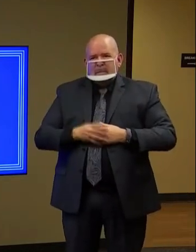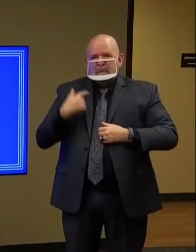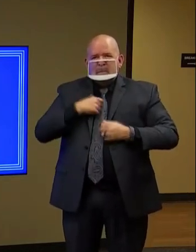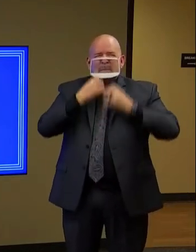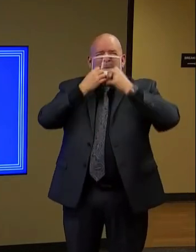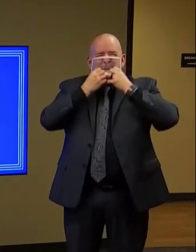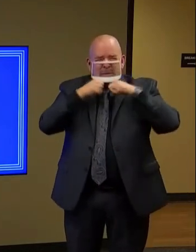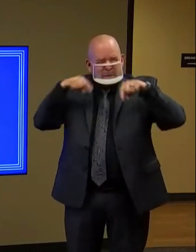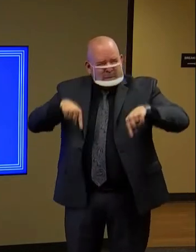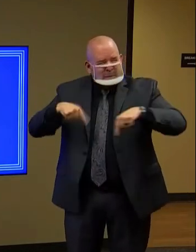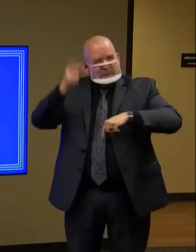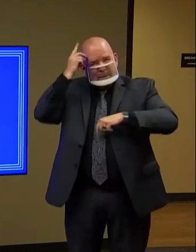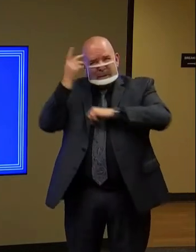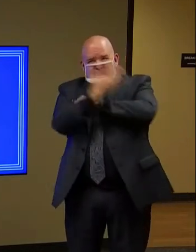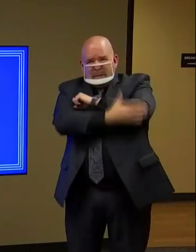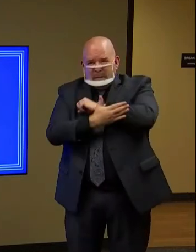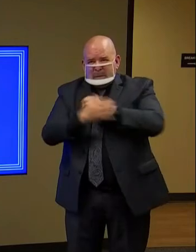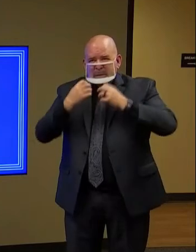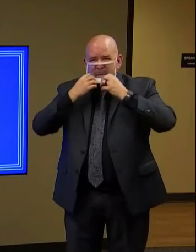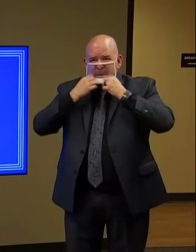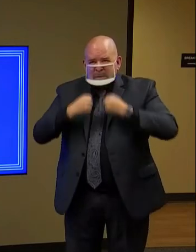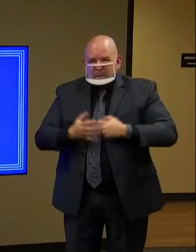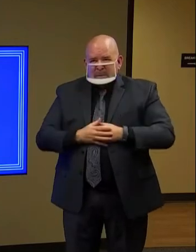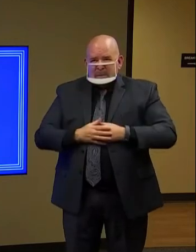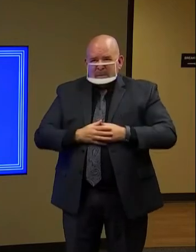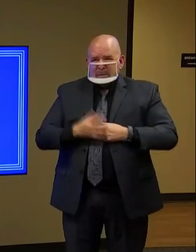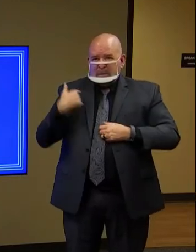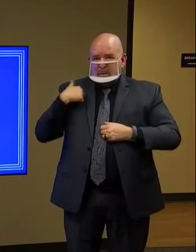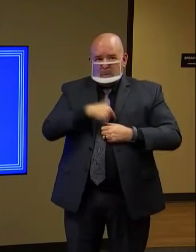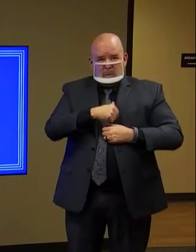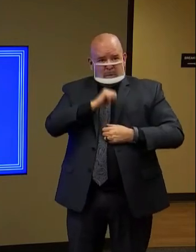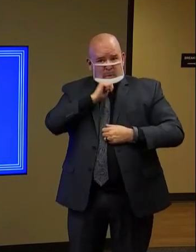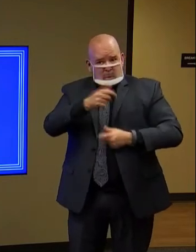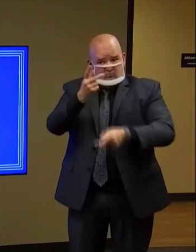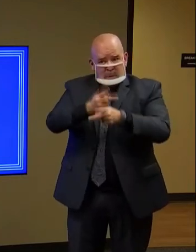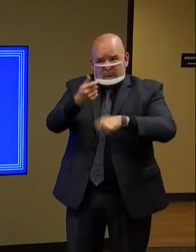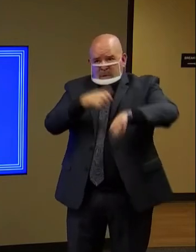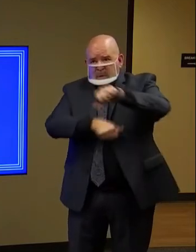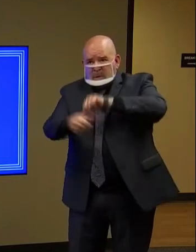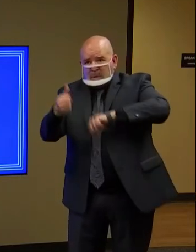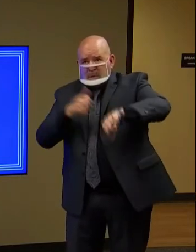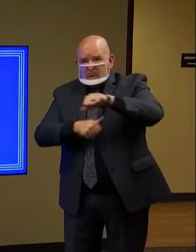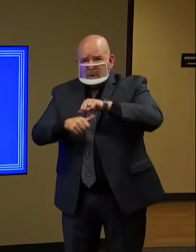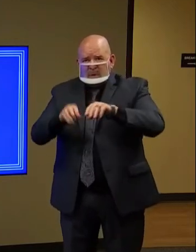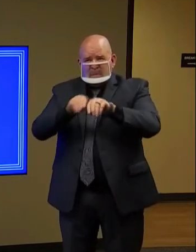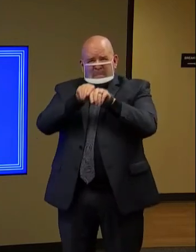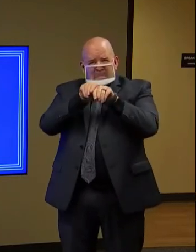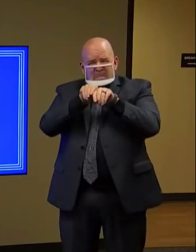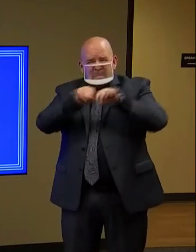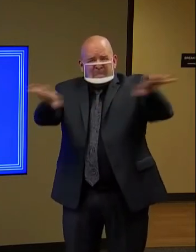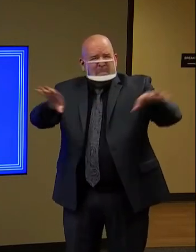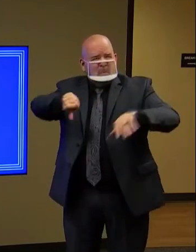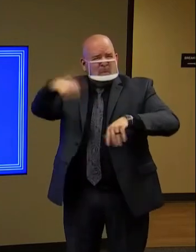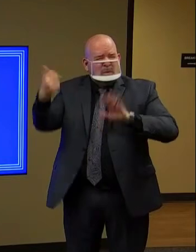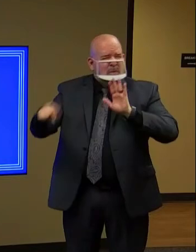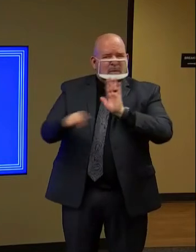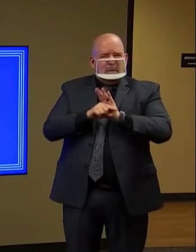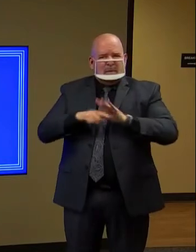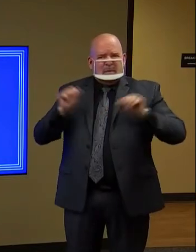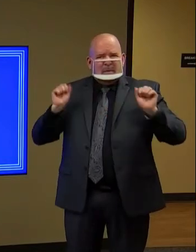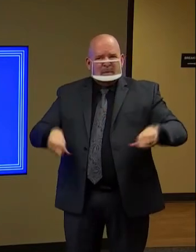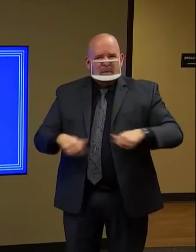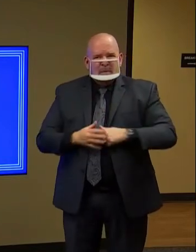or those people that are taking care of folks in congregate settings at the jail or the nursing home. But all of us have a role to